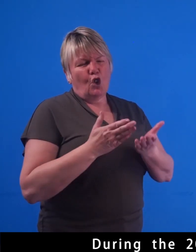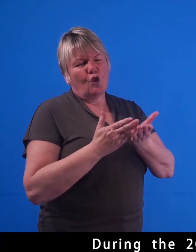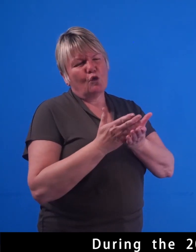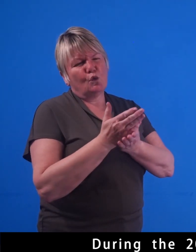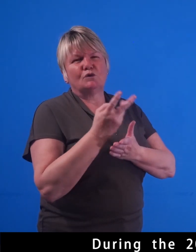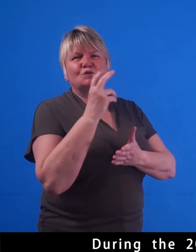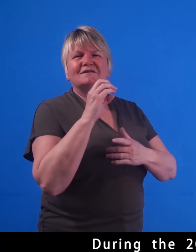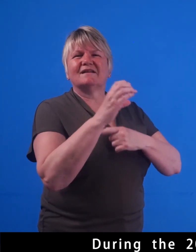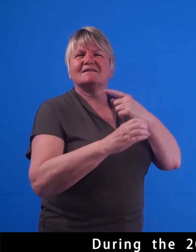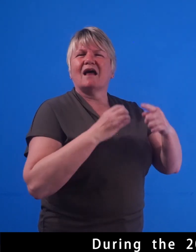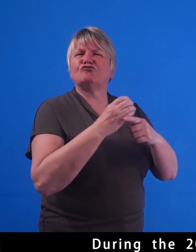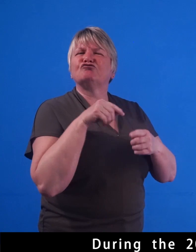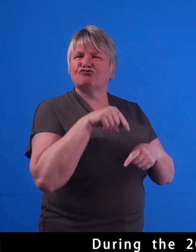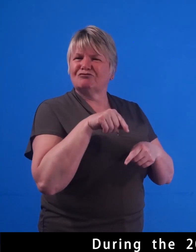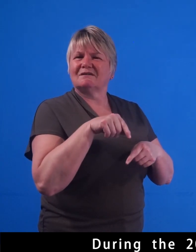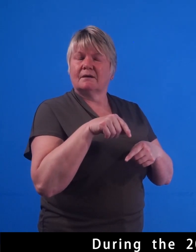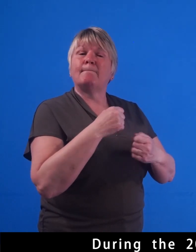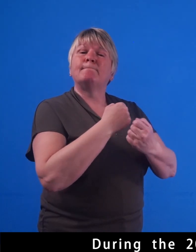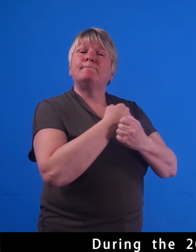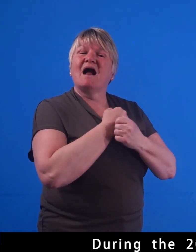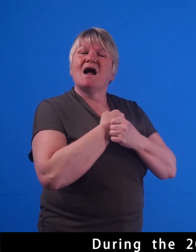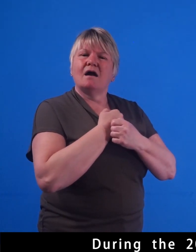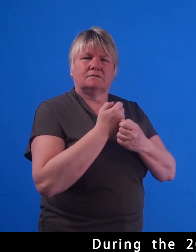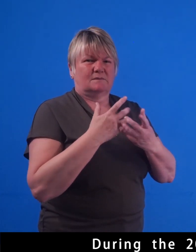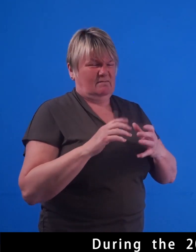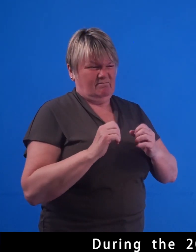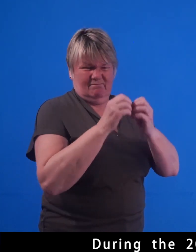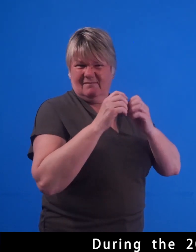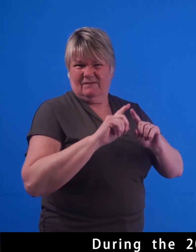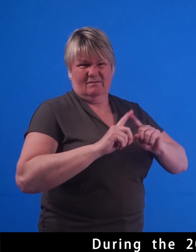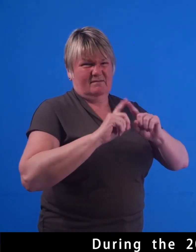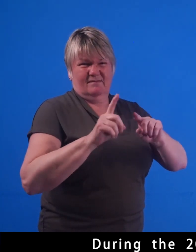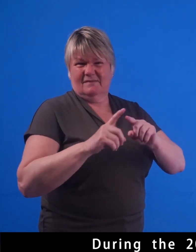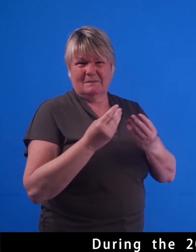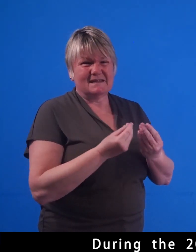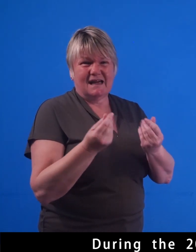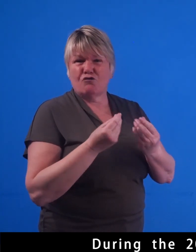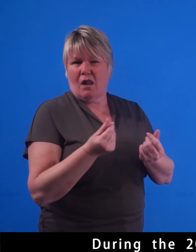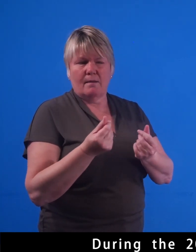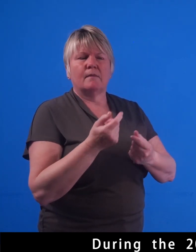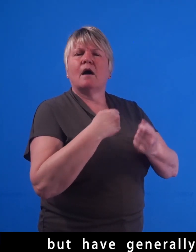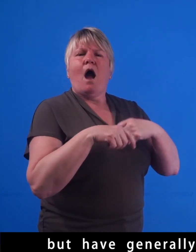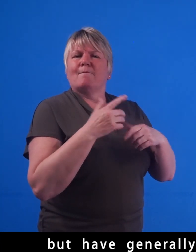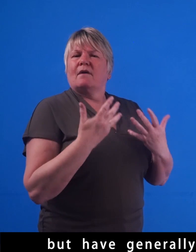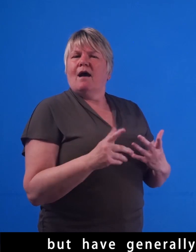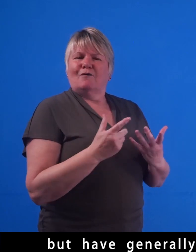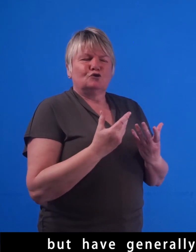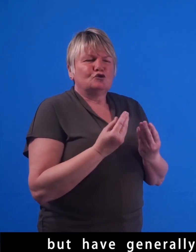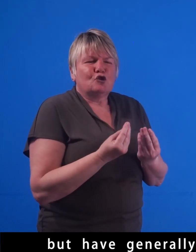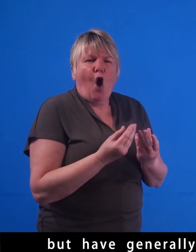During the 20th century, bears have been made from a variety of materials, but have generally